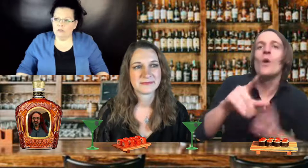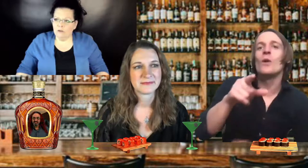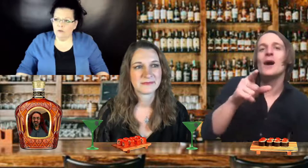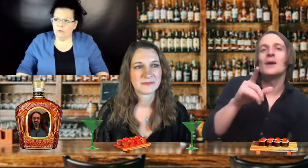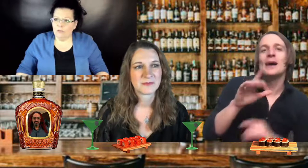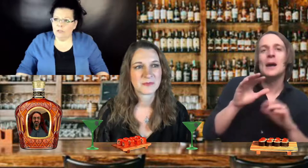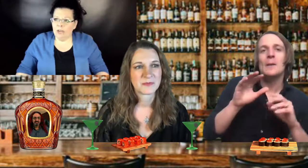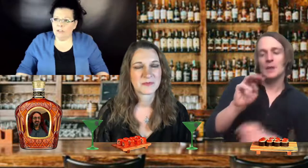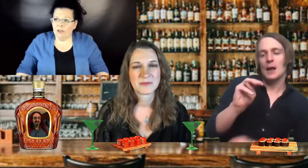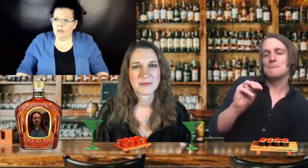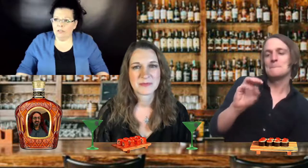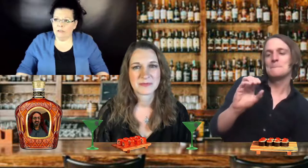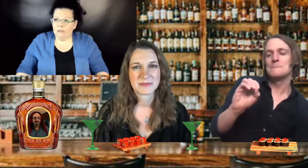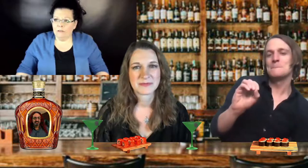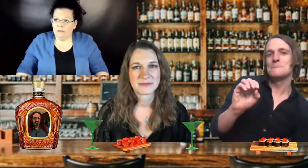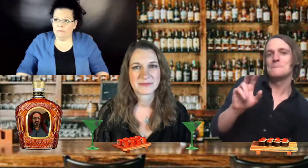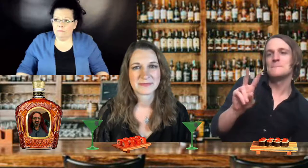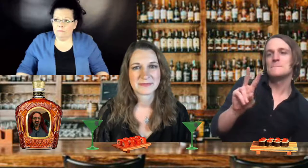called,